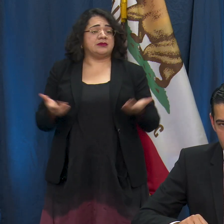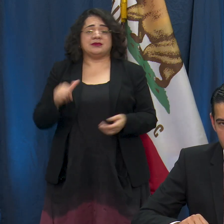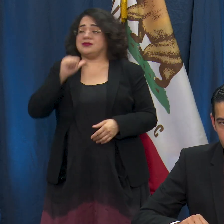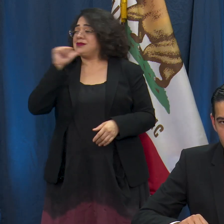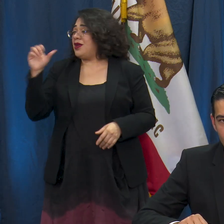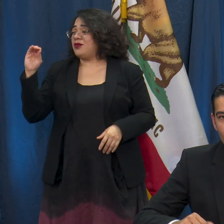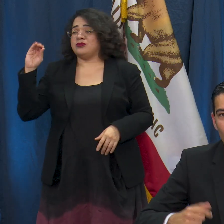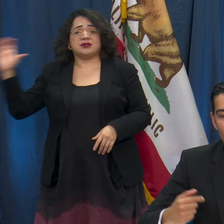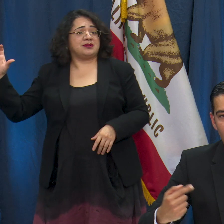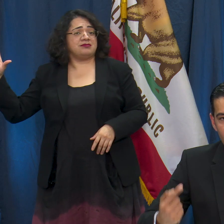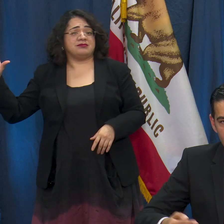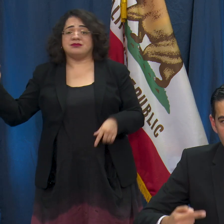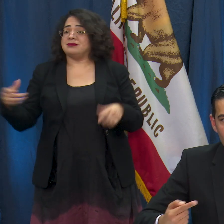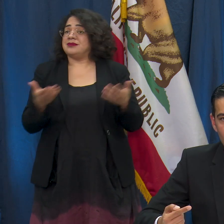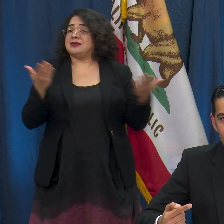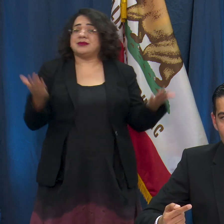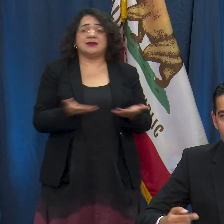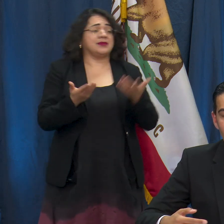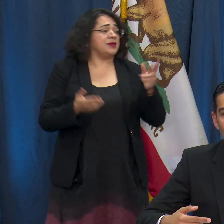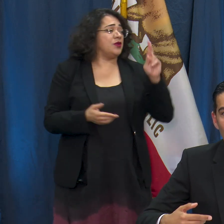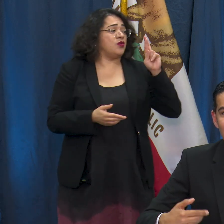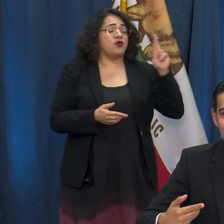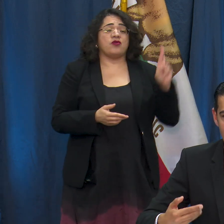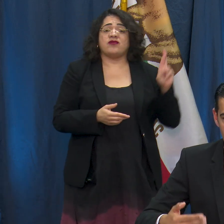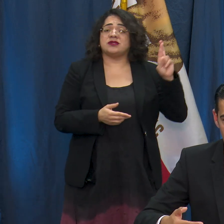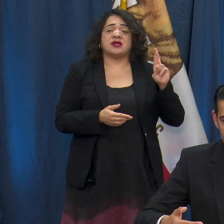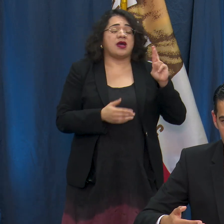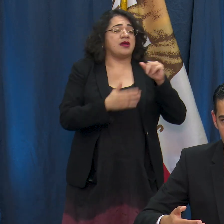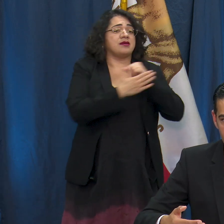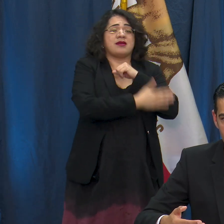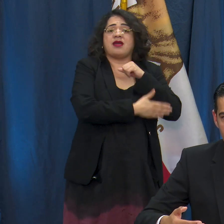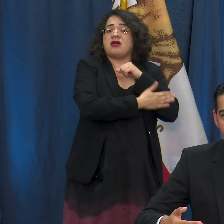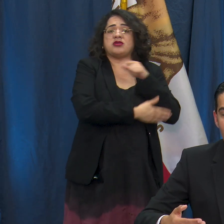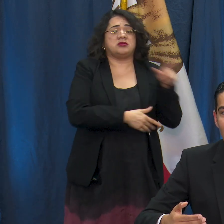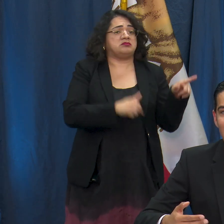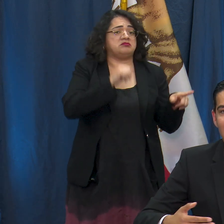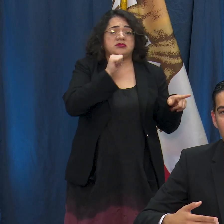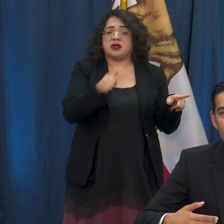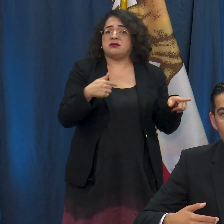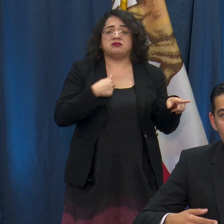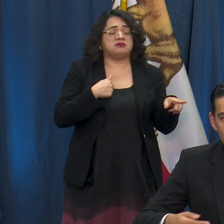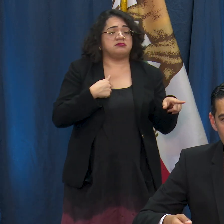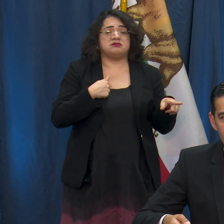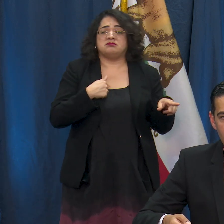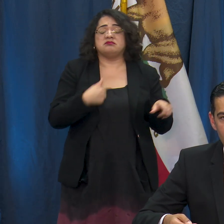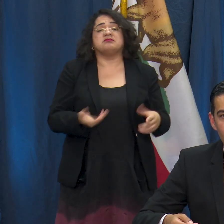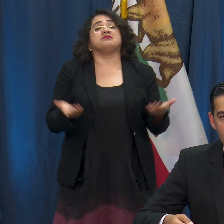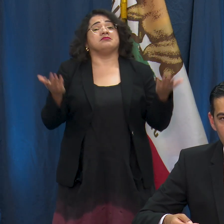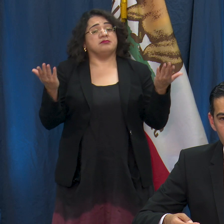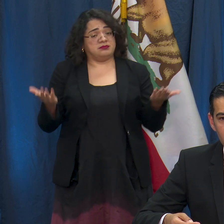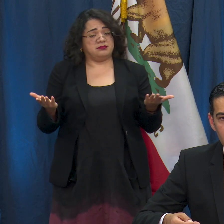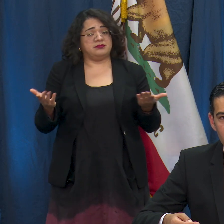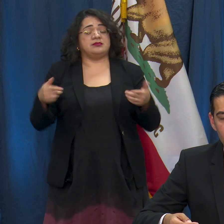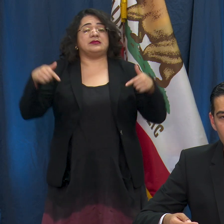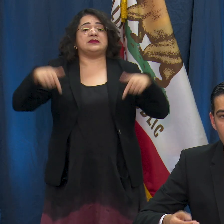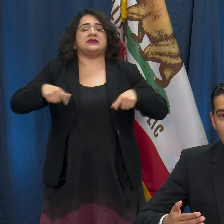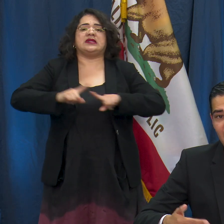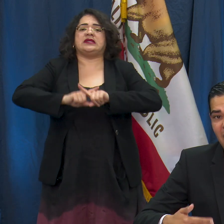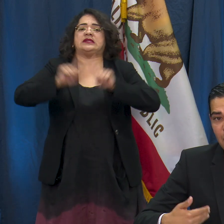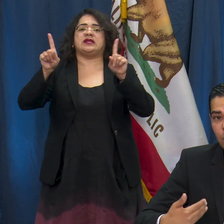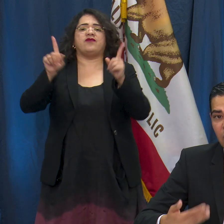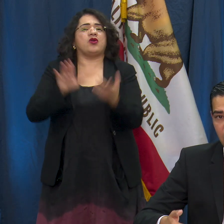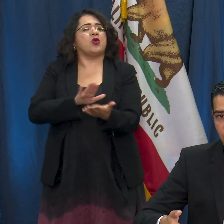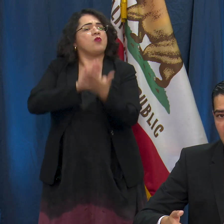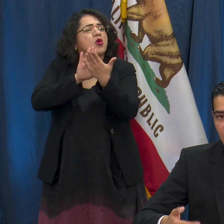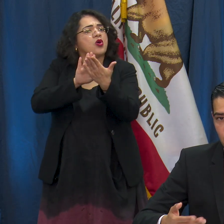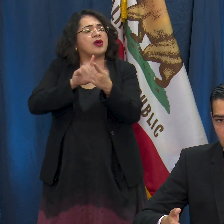Riverside County. We are living in a community that is more dense, that has different set of challenges, and